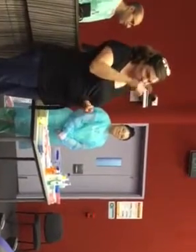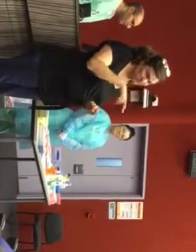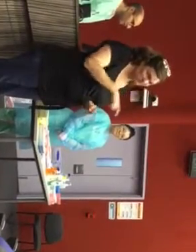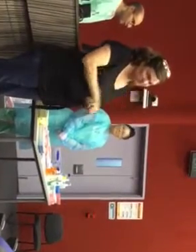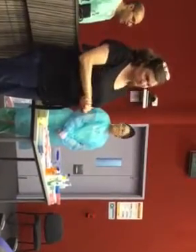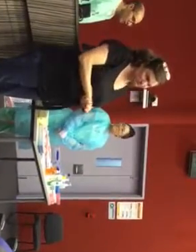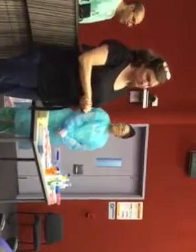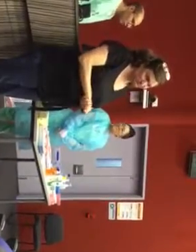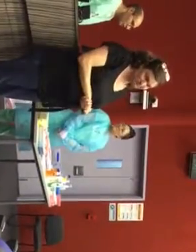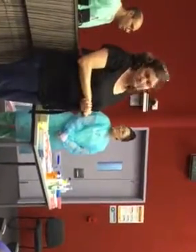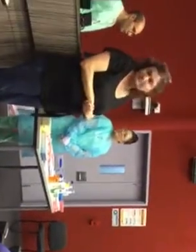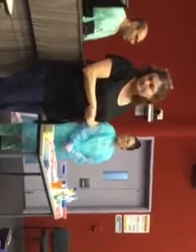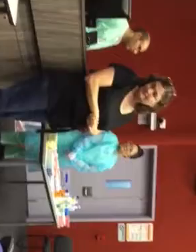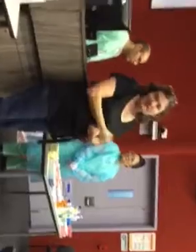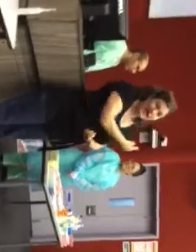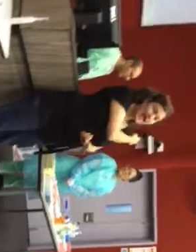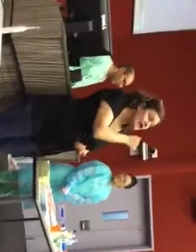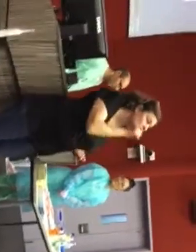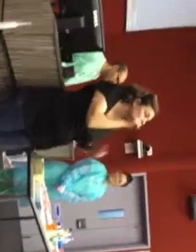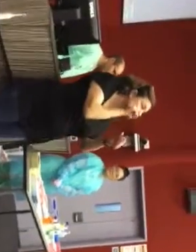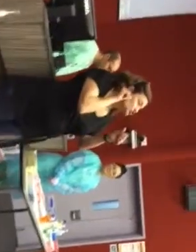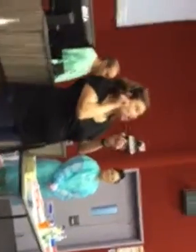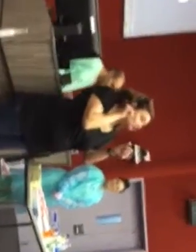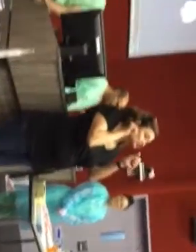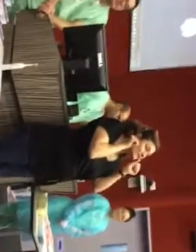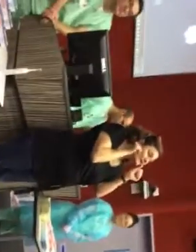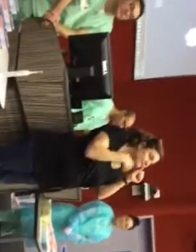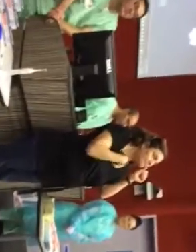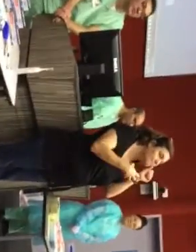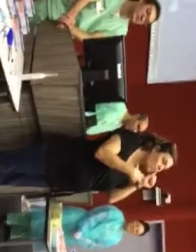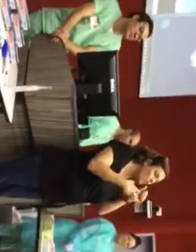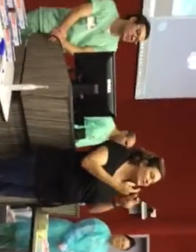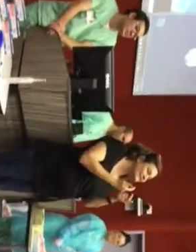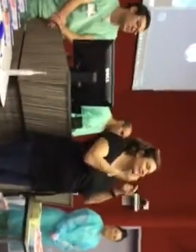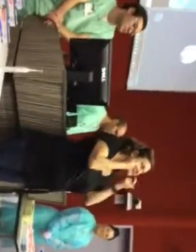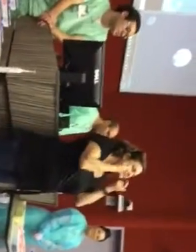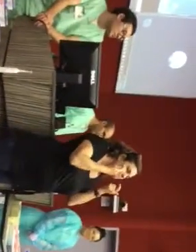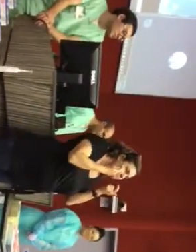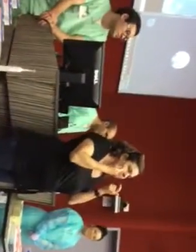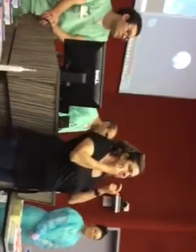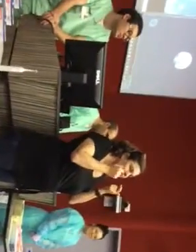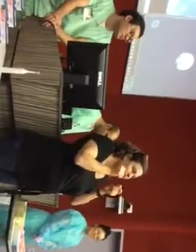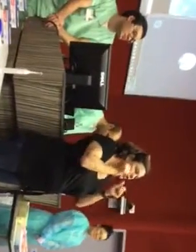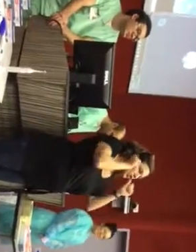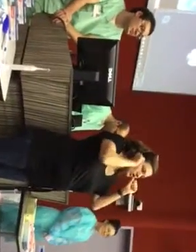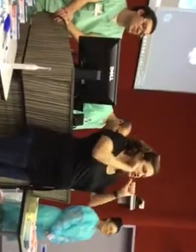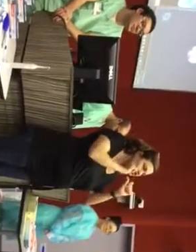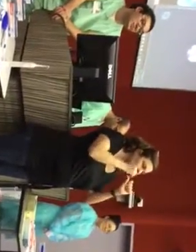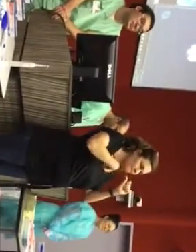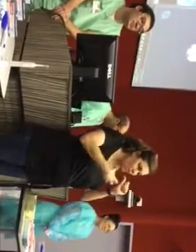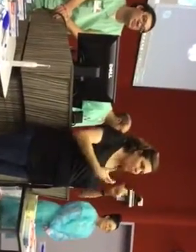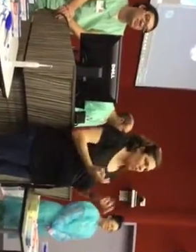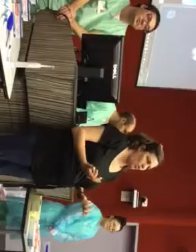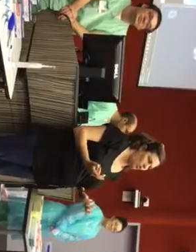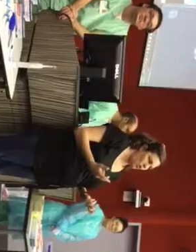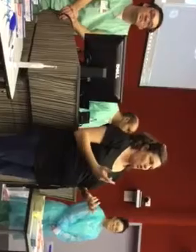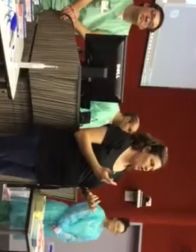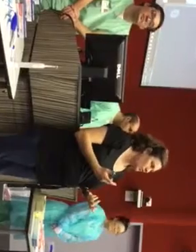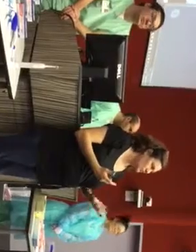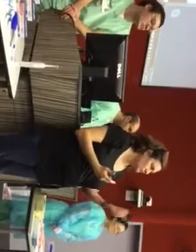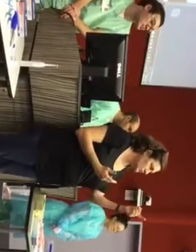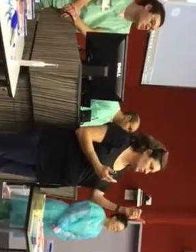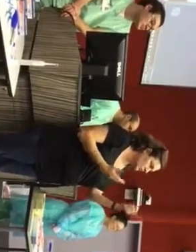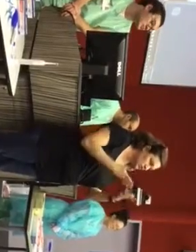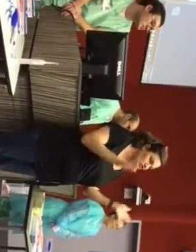And I guess the associated surgery as well, which is usually more invasive. You have to go a bit further into the bone. I just